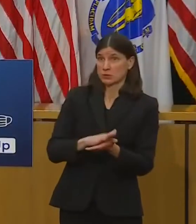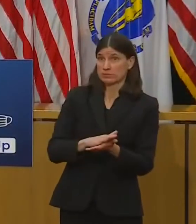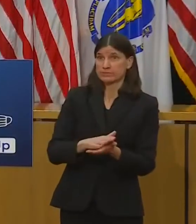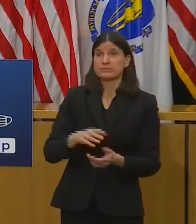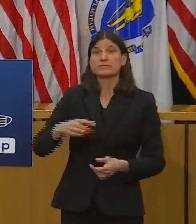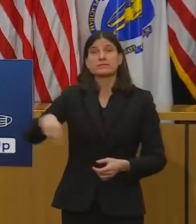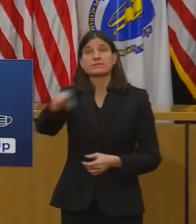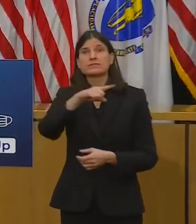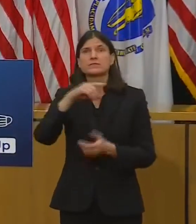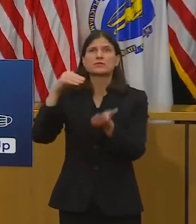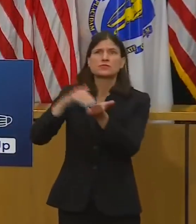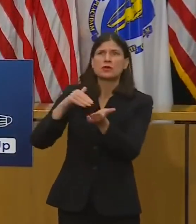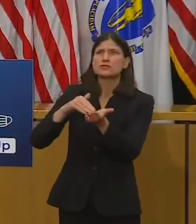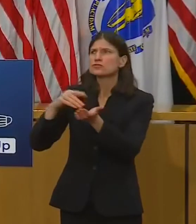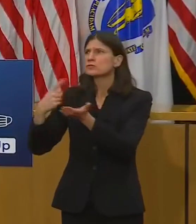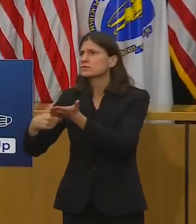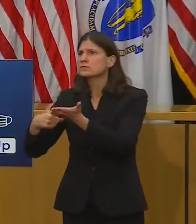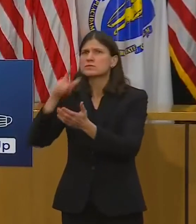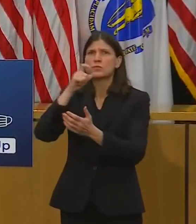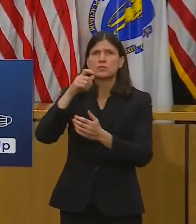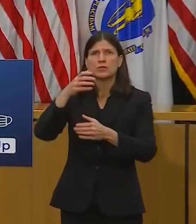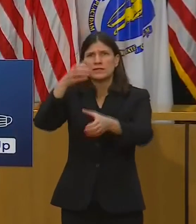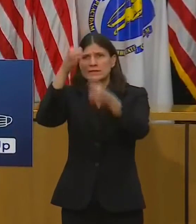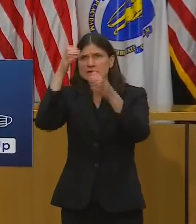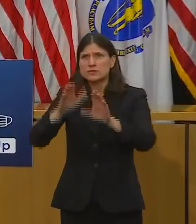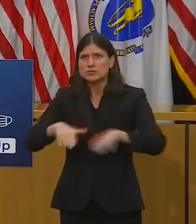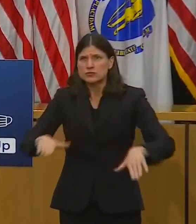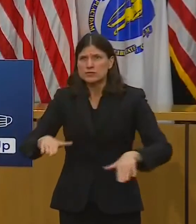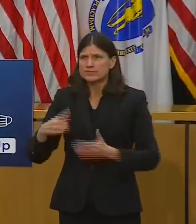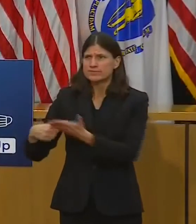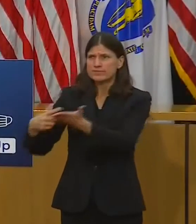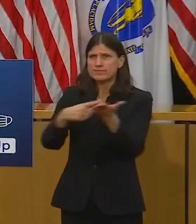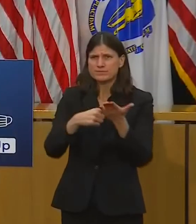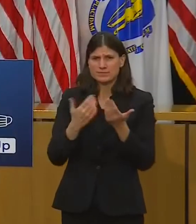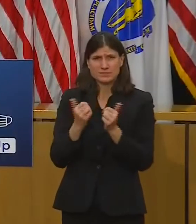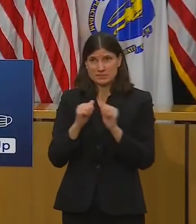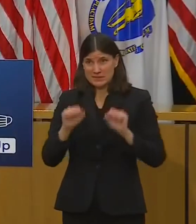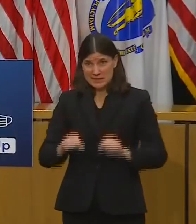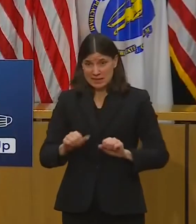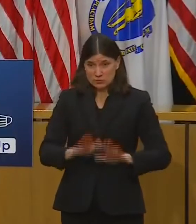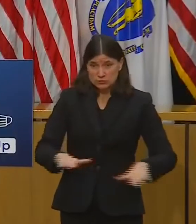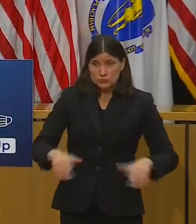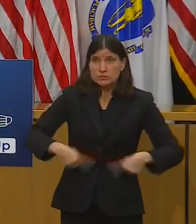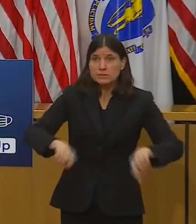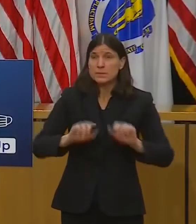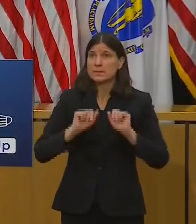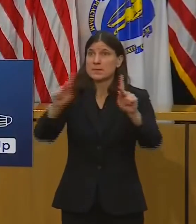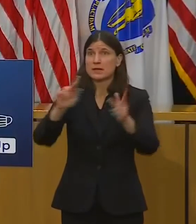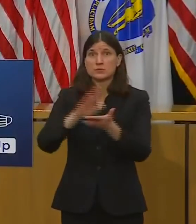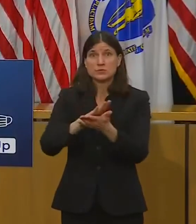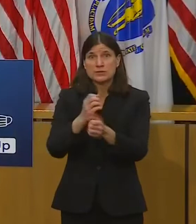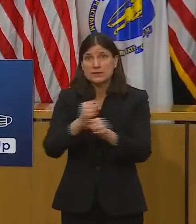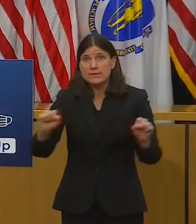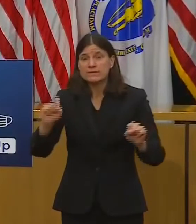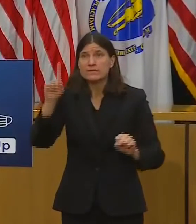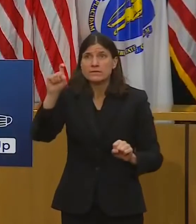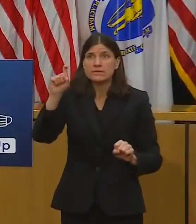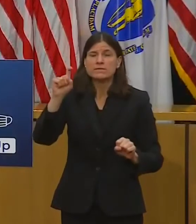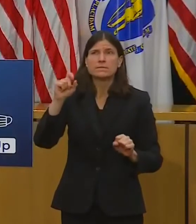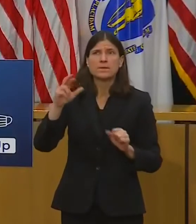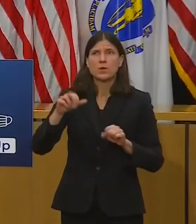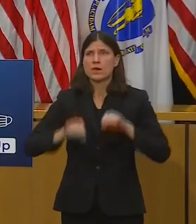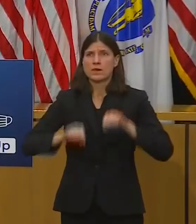of the American Academy of Pediatrics to support safe in-person learning for all students. The Commonwealth also invested